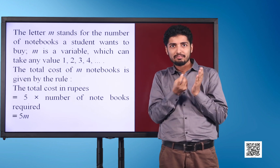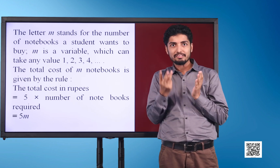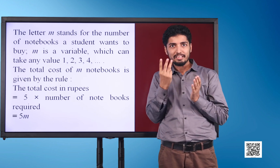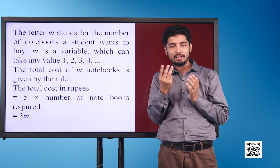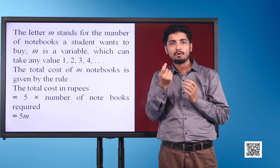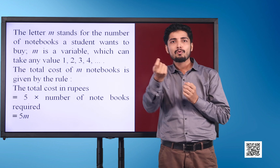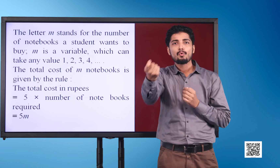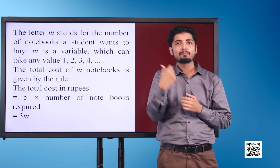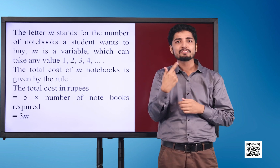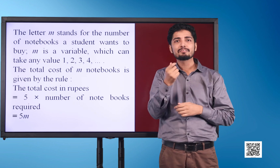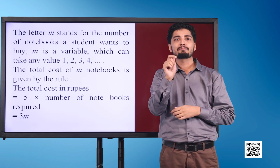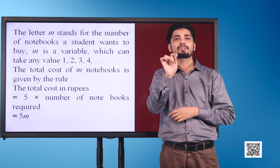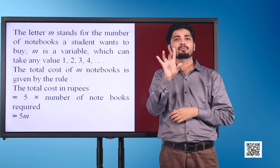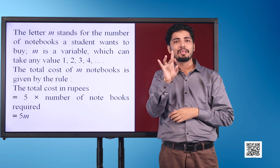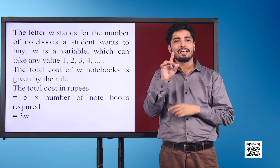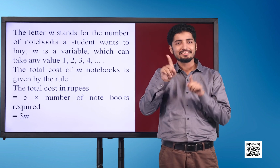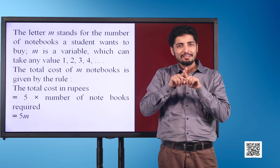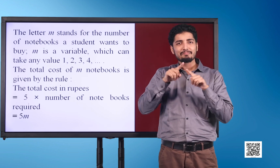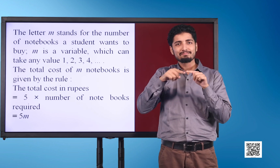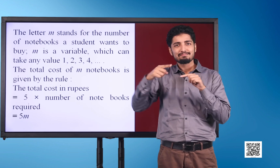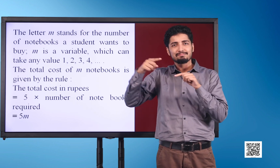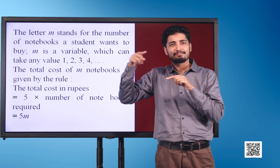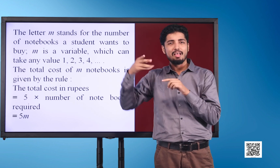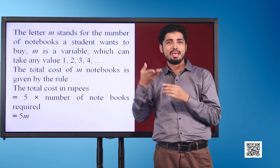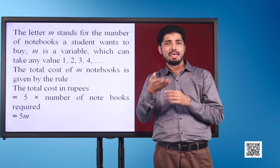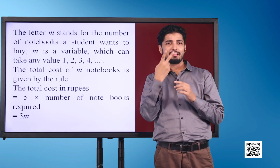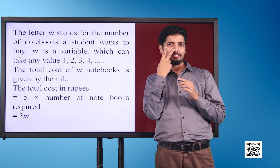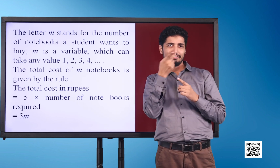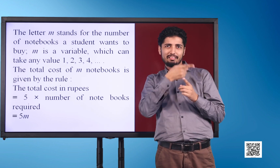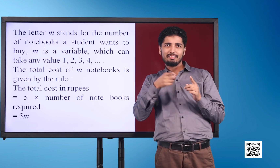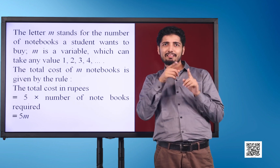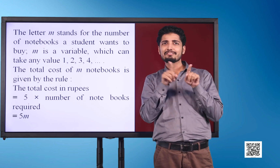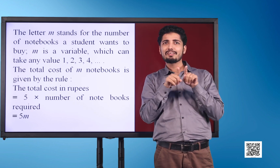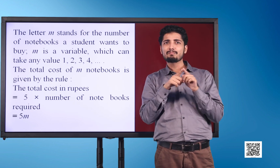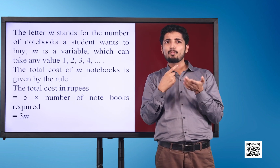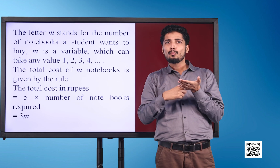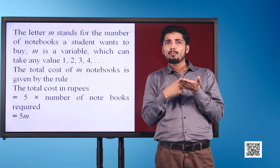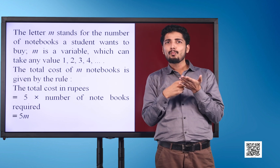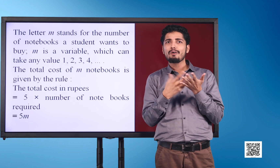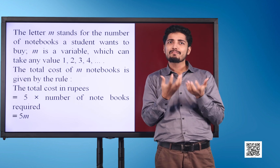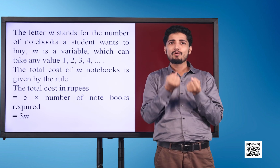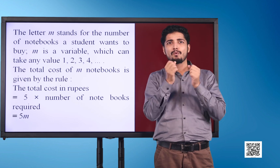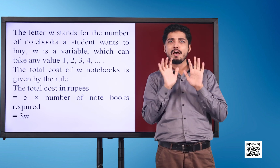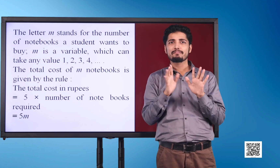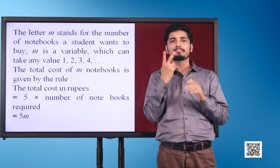The total cost of M notebooks is given by the rule. The total cost in rupees is equal